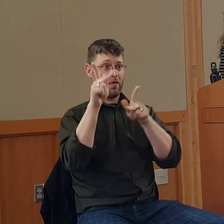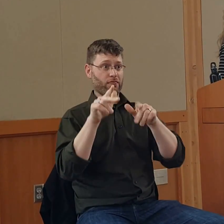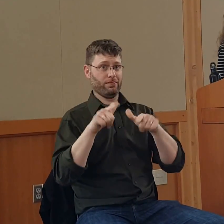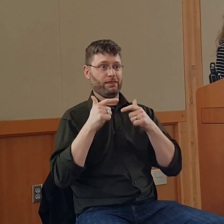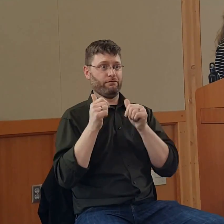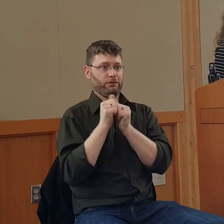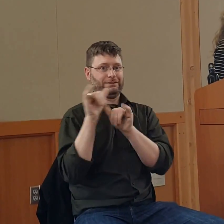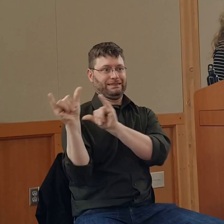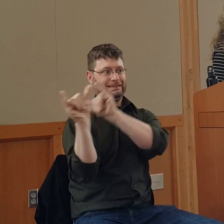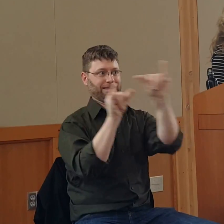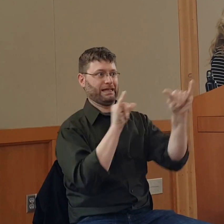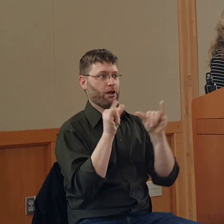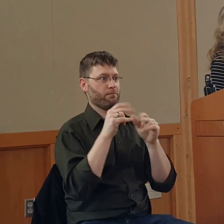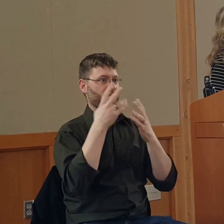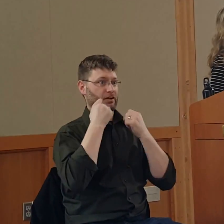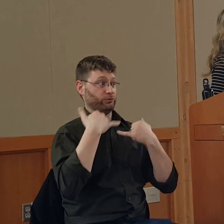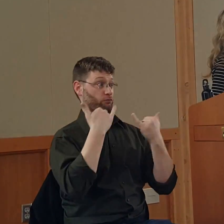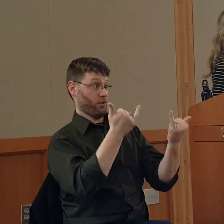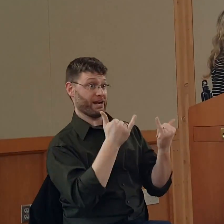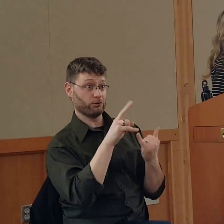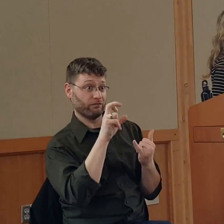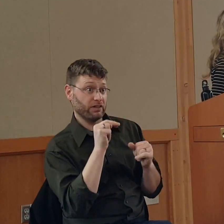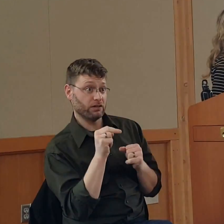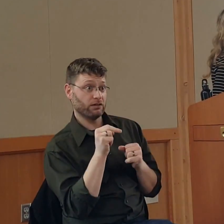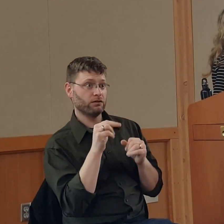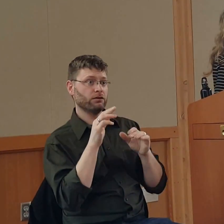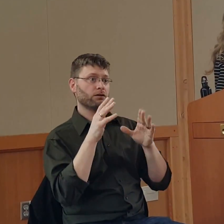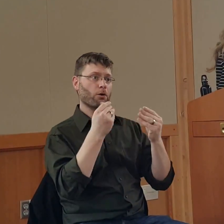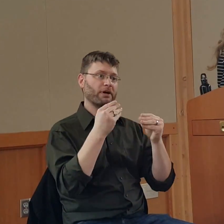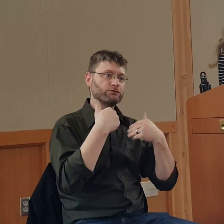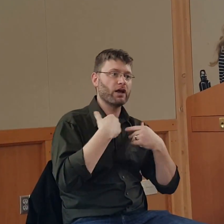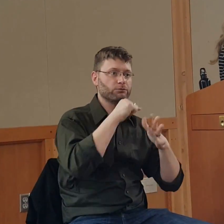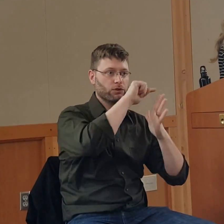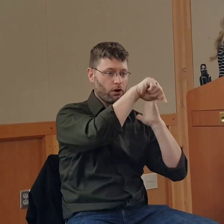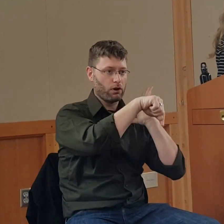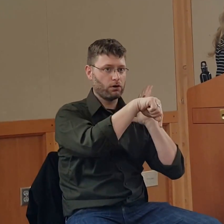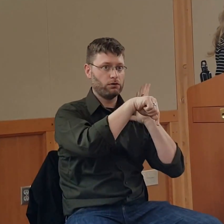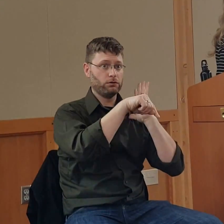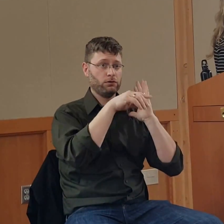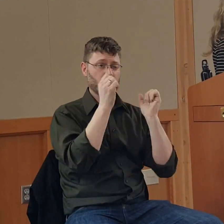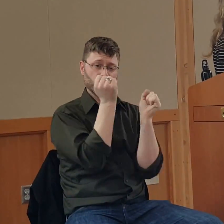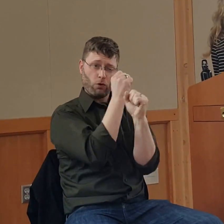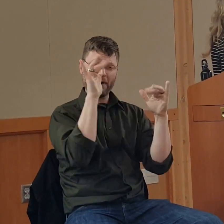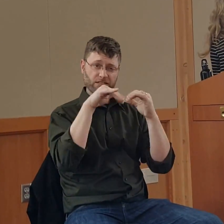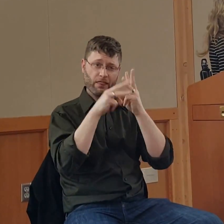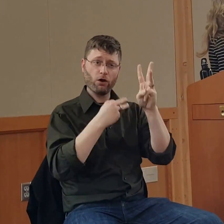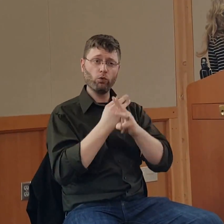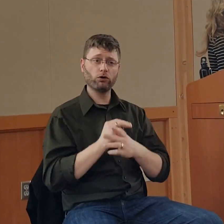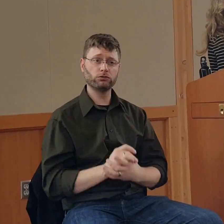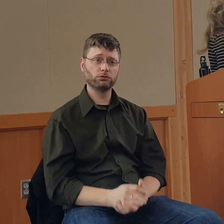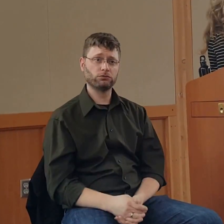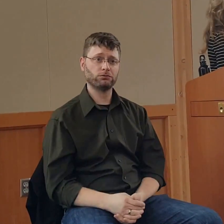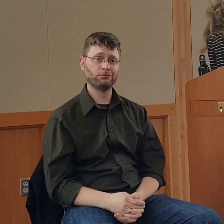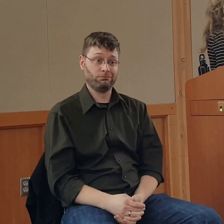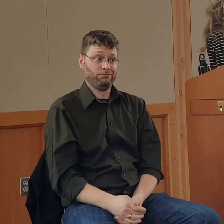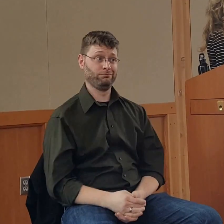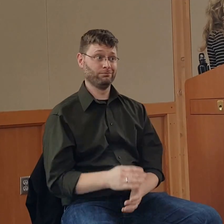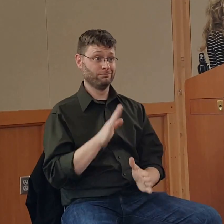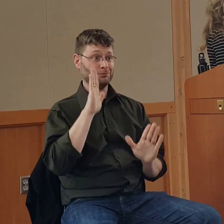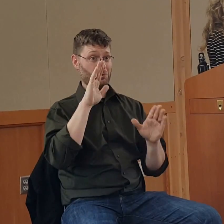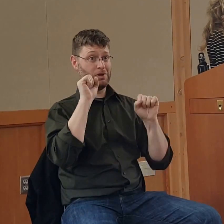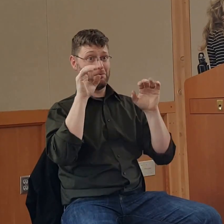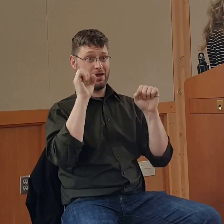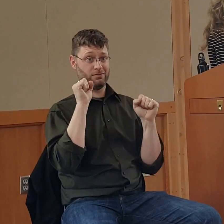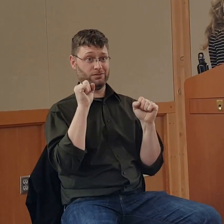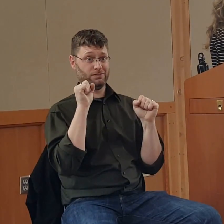were on people's to-do list every day. Imagine what it would be like. And so ultimately, people ask me then, do you think it's possible that people can make a